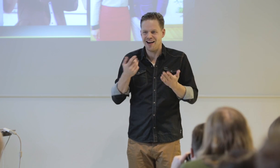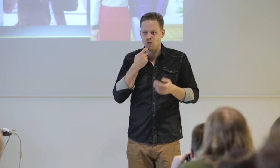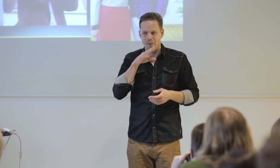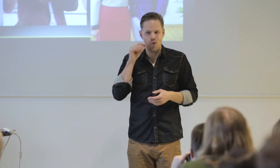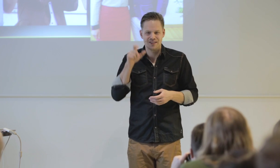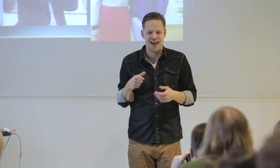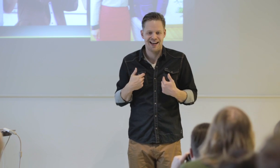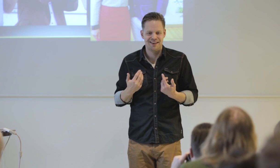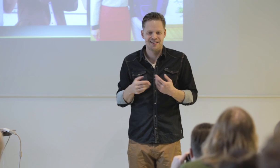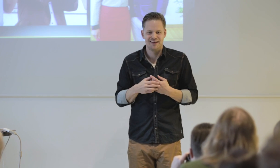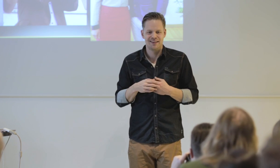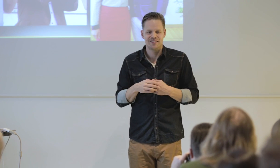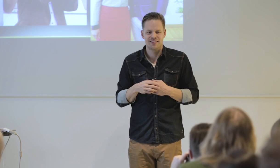I'm just a normal